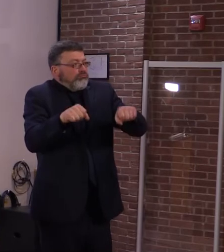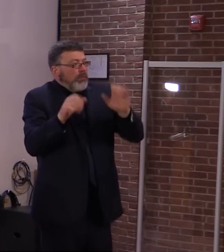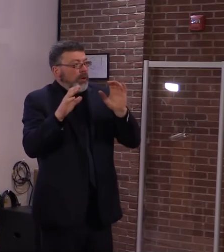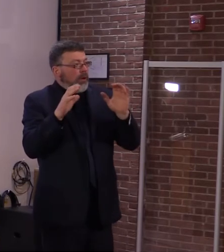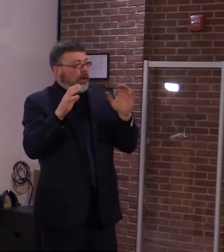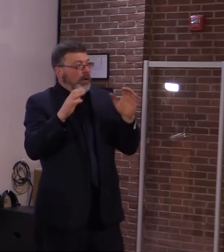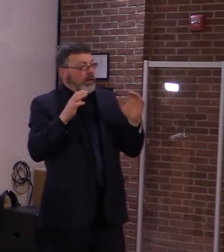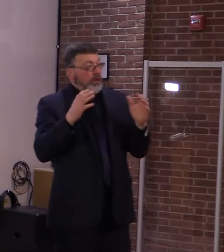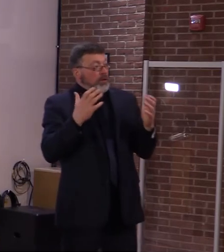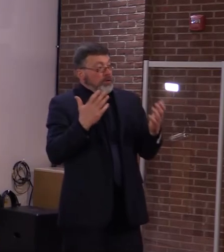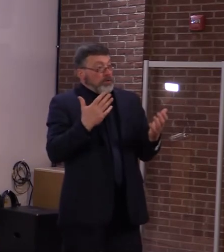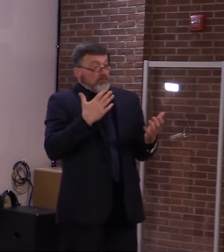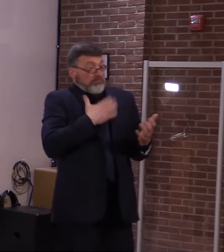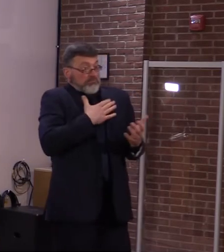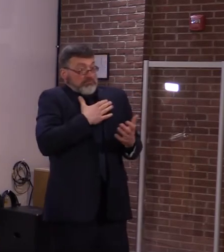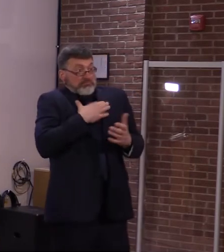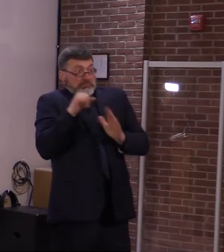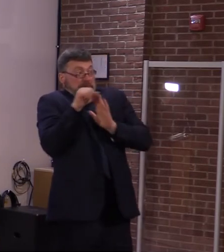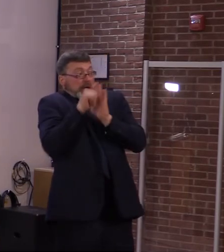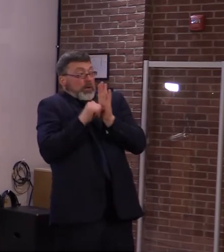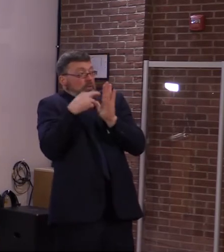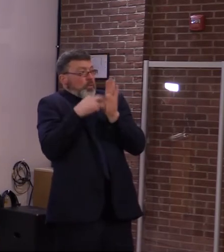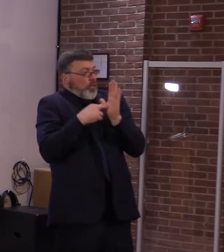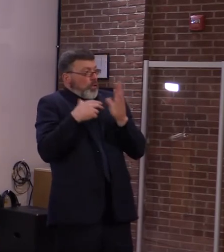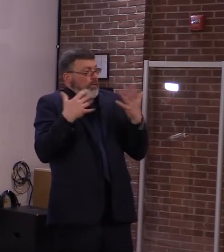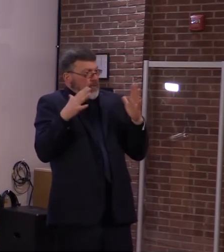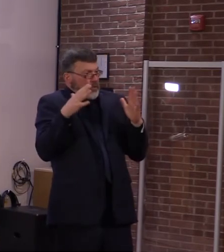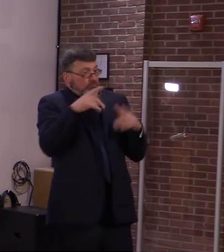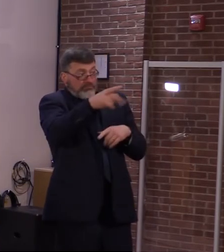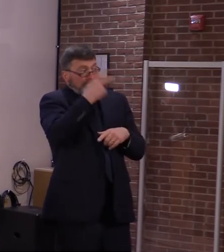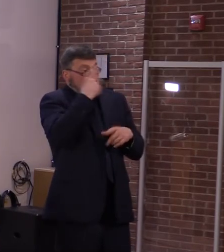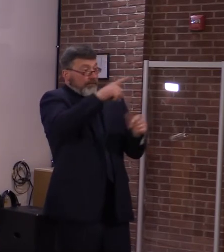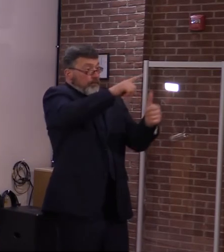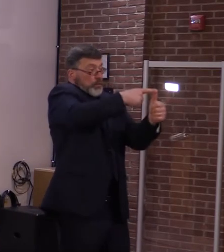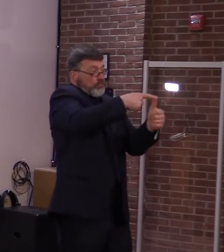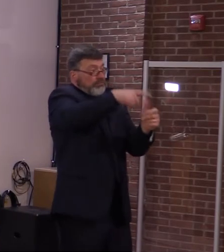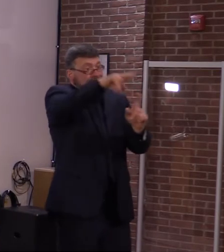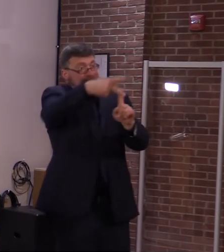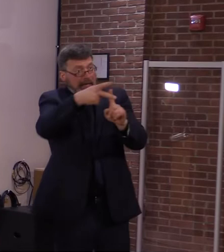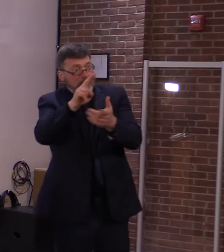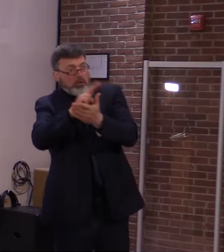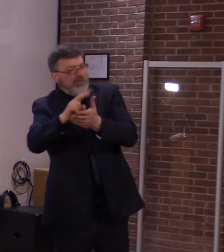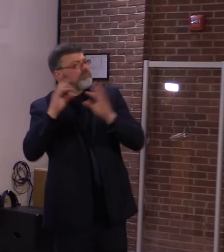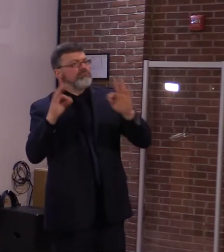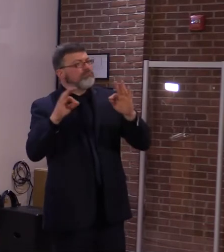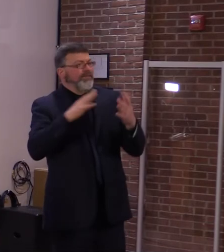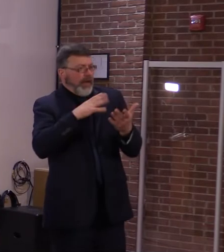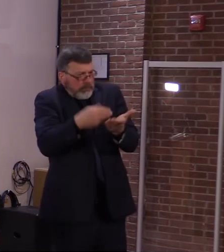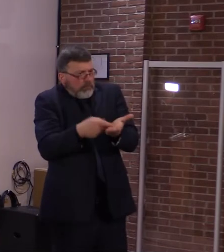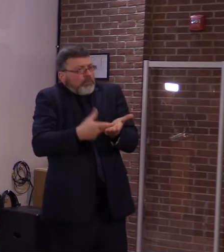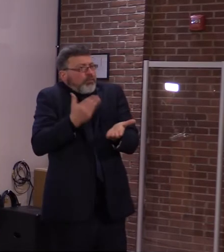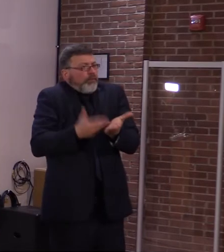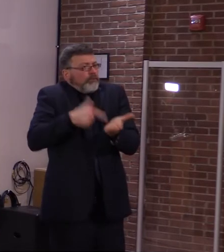we're utilizing that. We're encouraging that for the step process to the 4th of